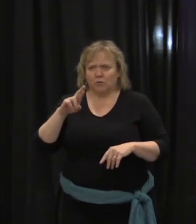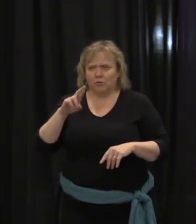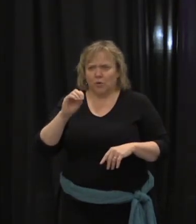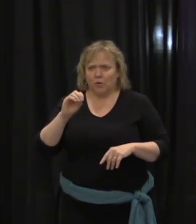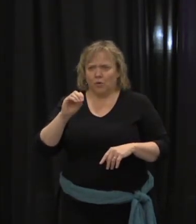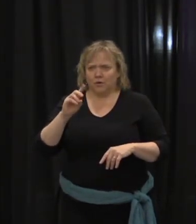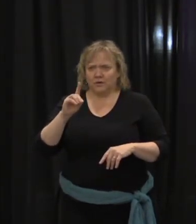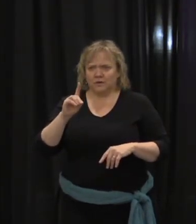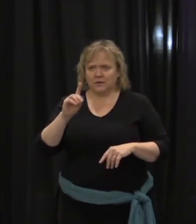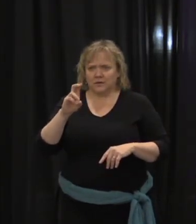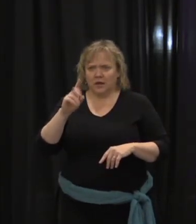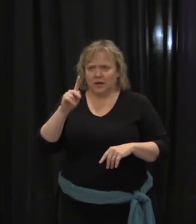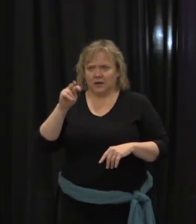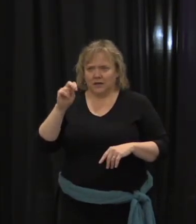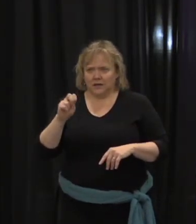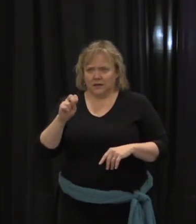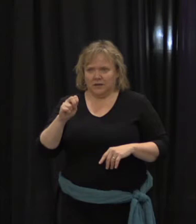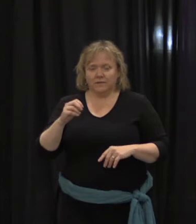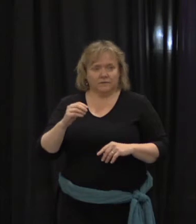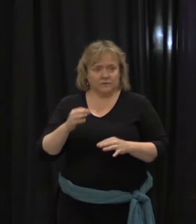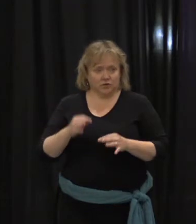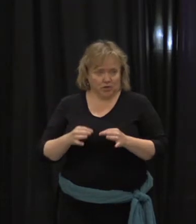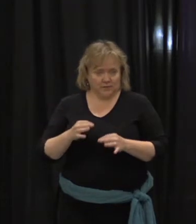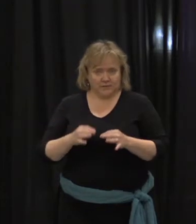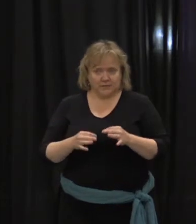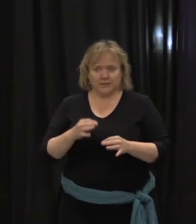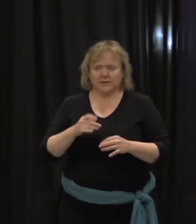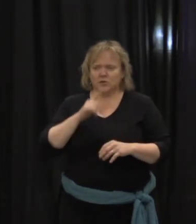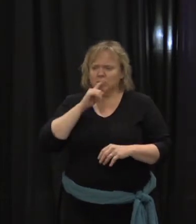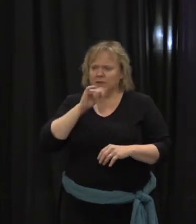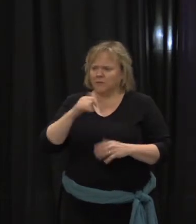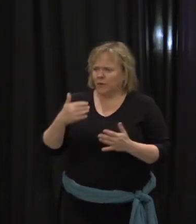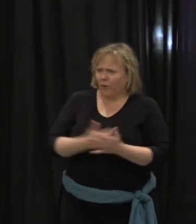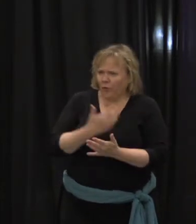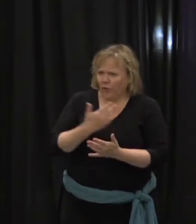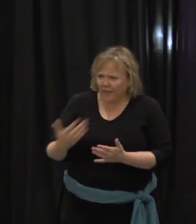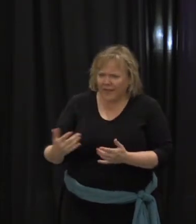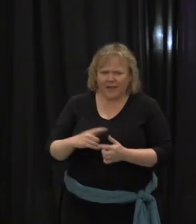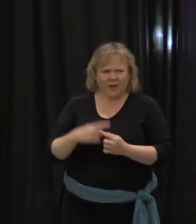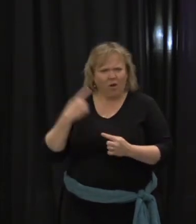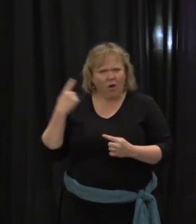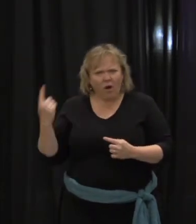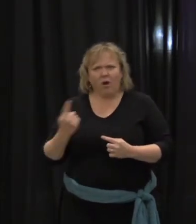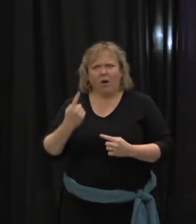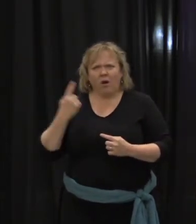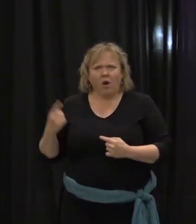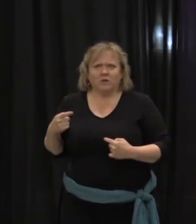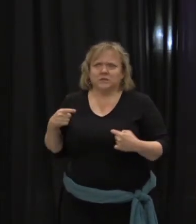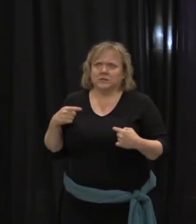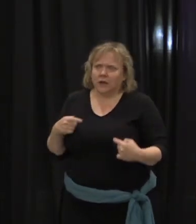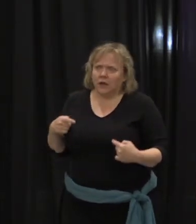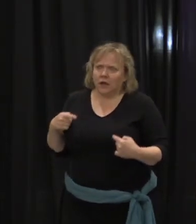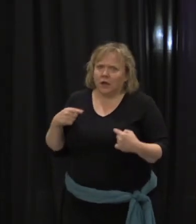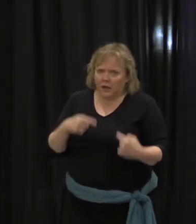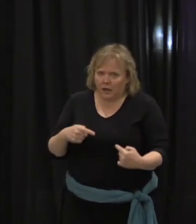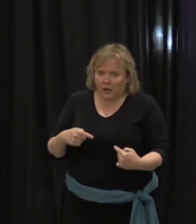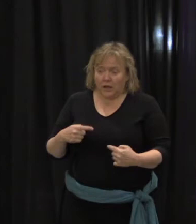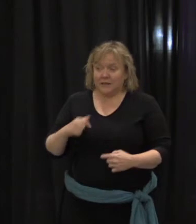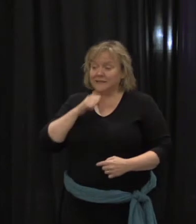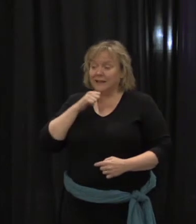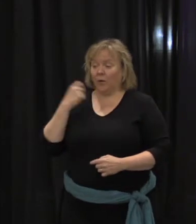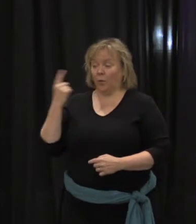and seemingly a fight at every freaking turn, not only within the Bible Belt in which I worked